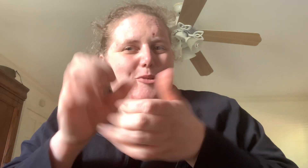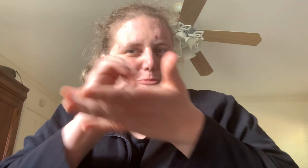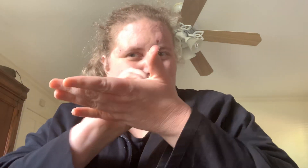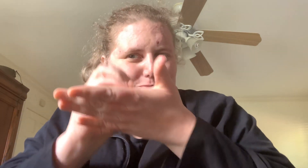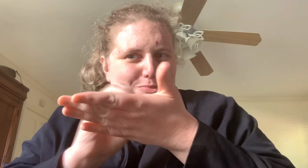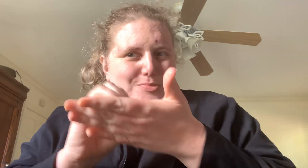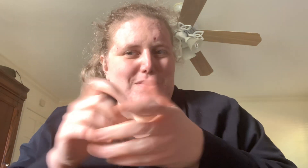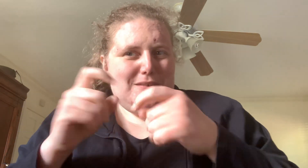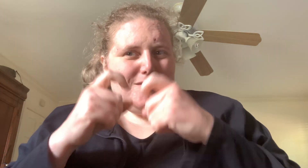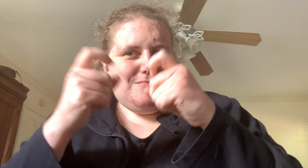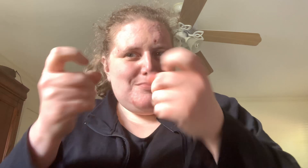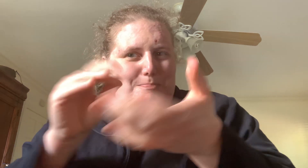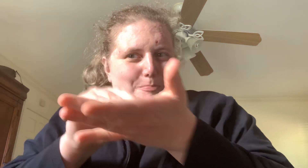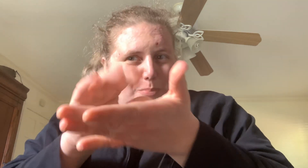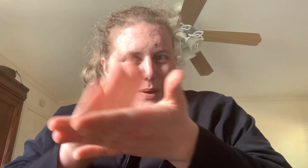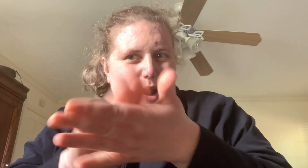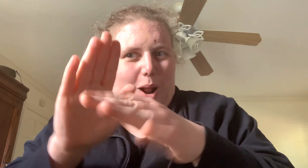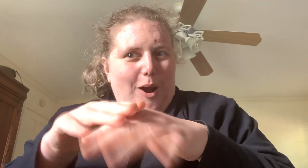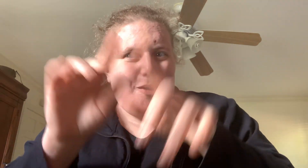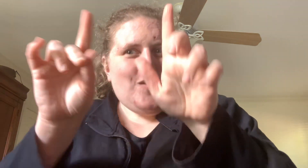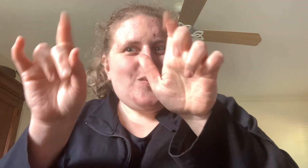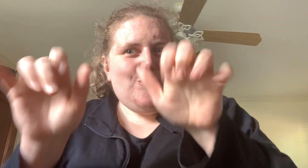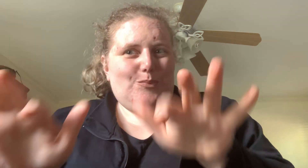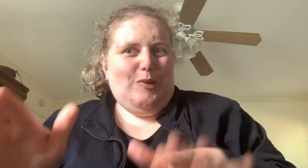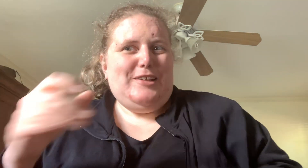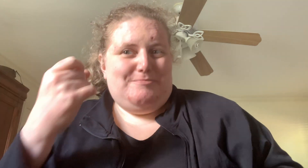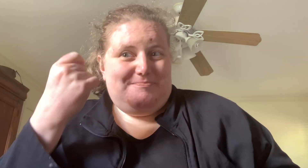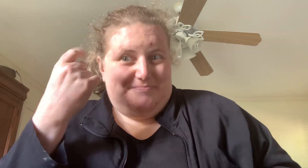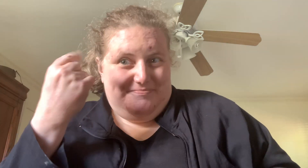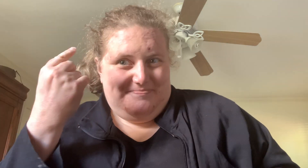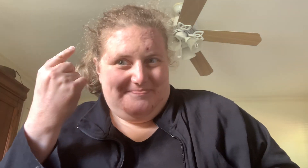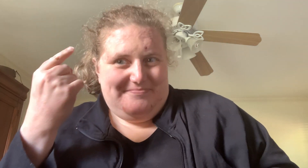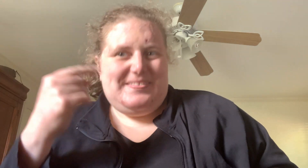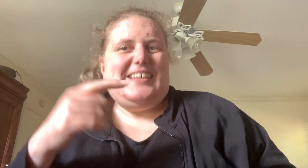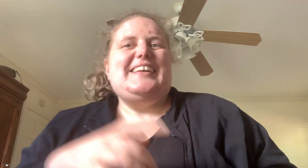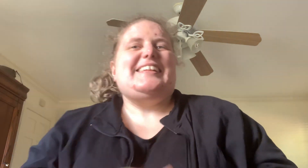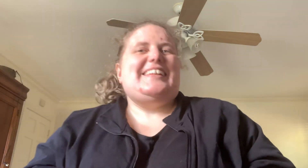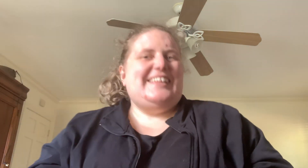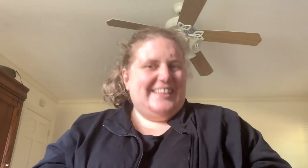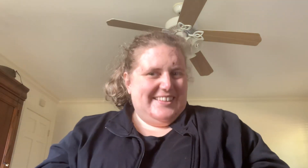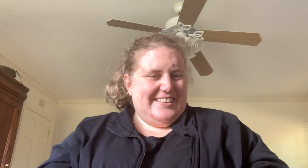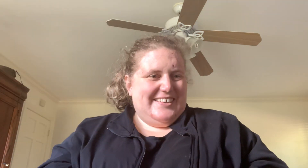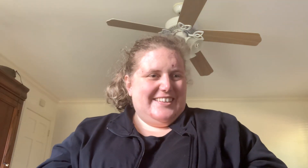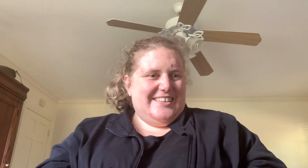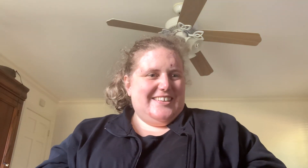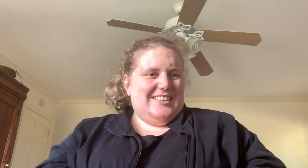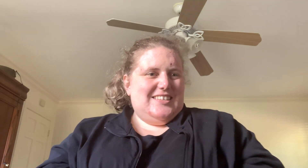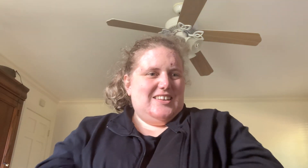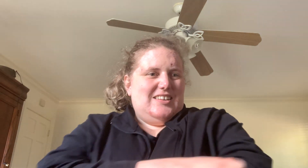when you took balancing equation quizzes, and this one stumped some of you, but hopefully now it's